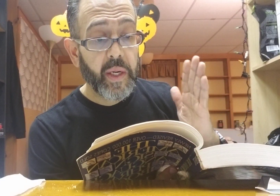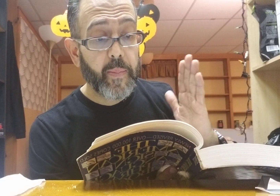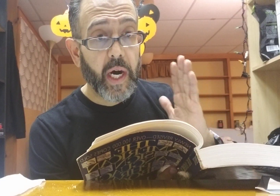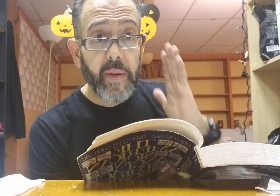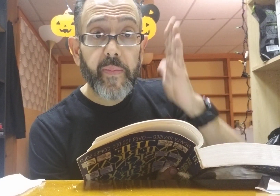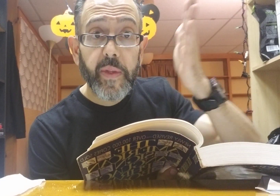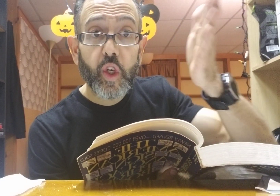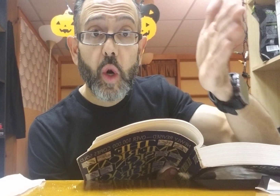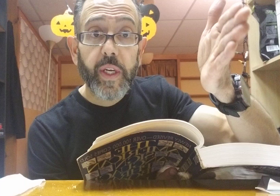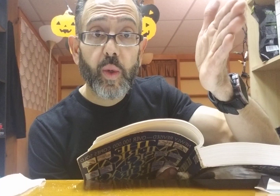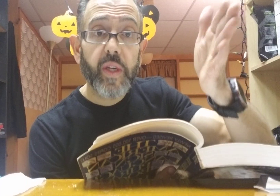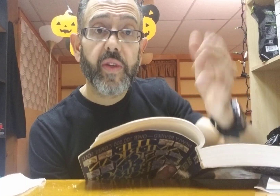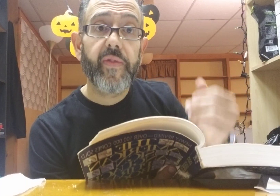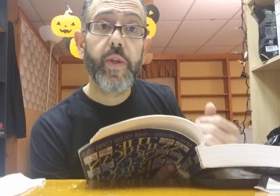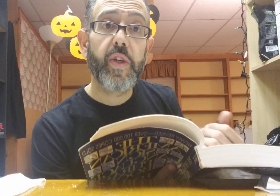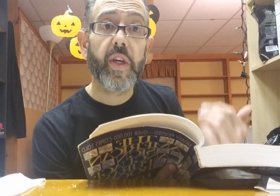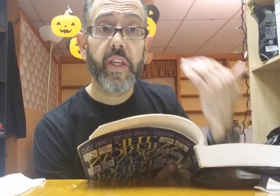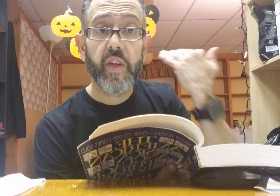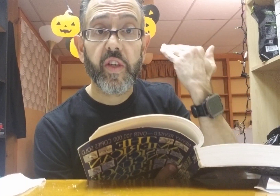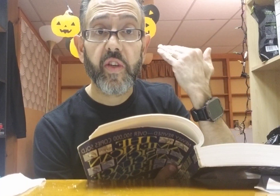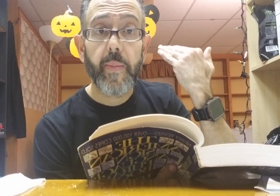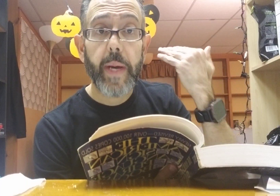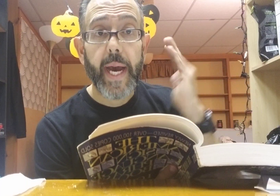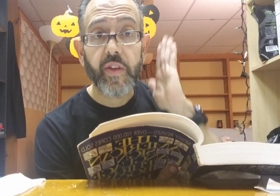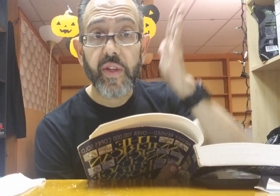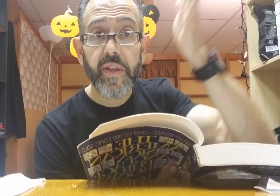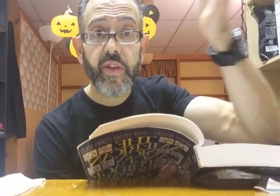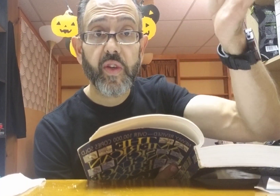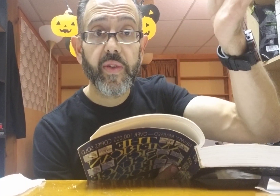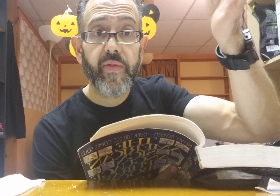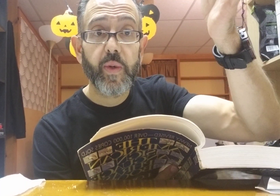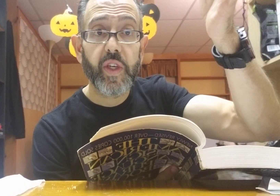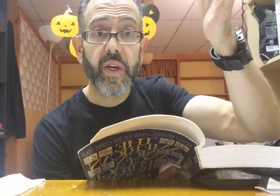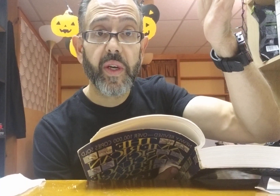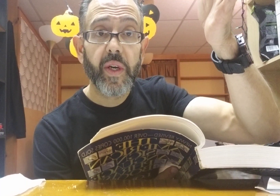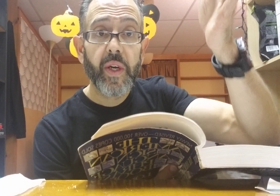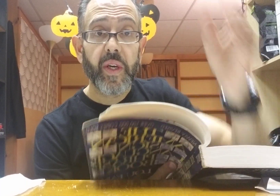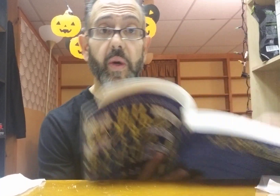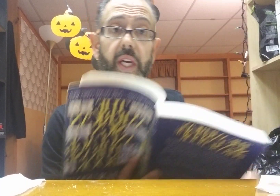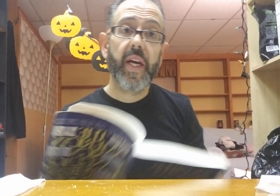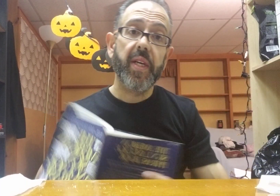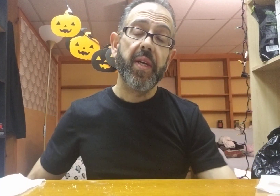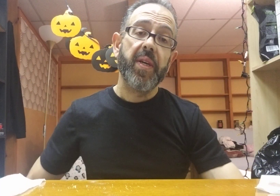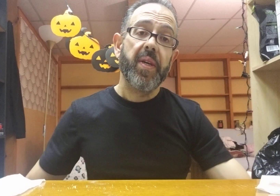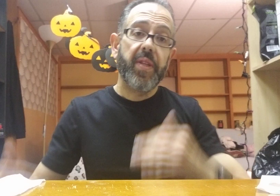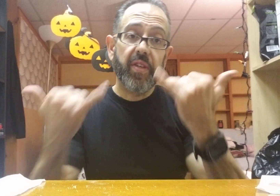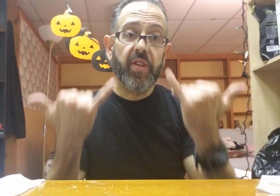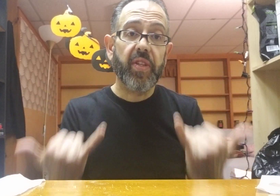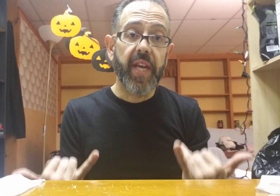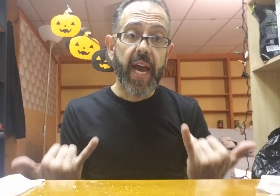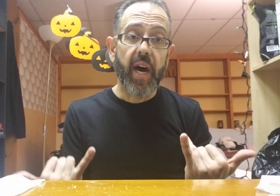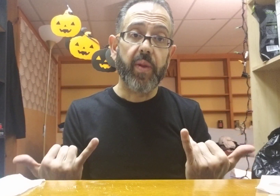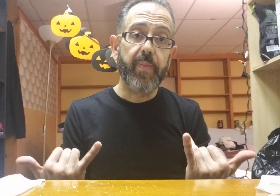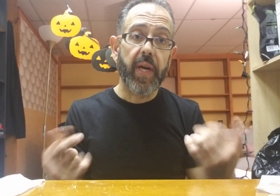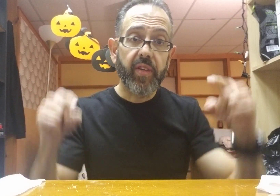but going towards the future, because this is the past, this is the future, okay? This is the now, the present